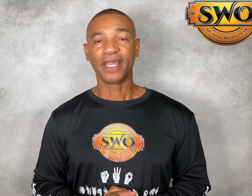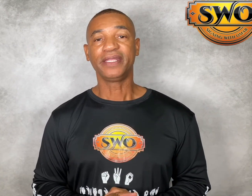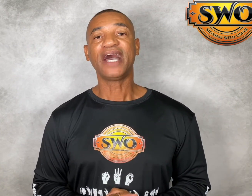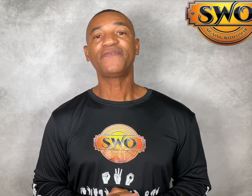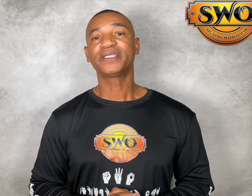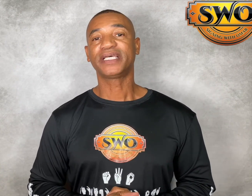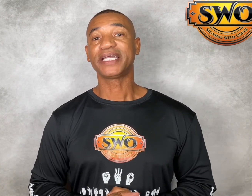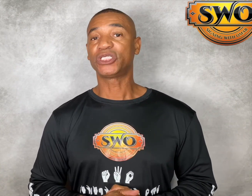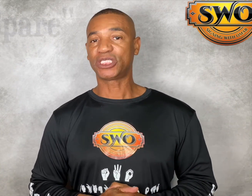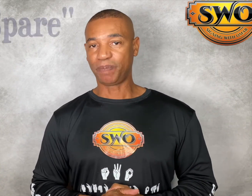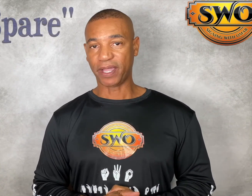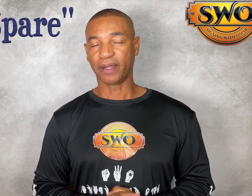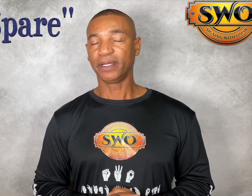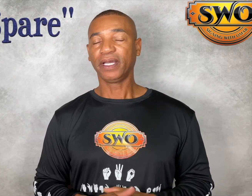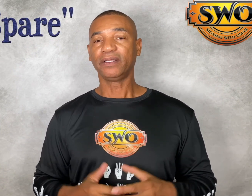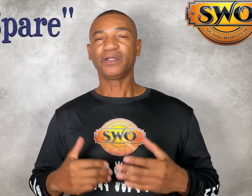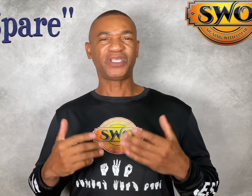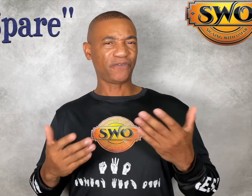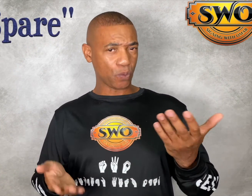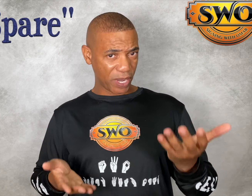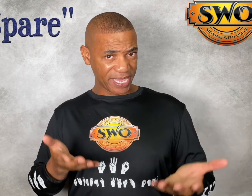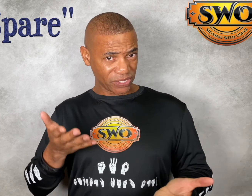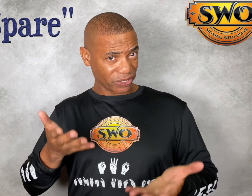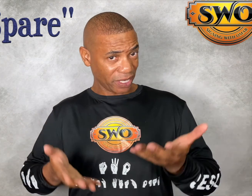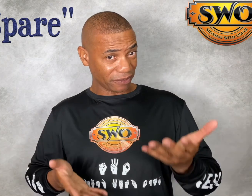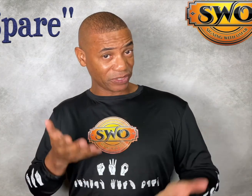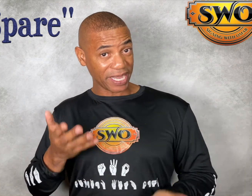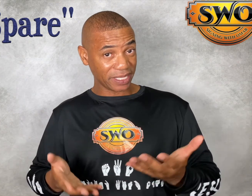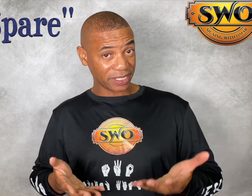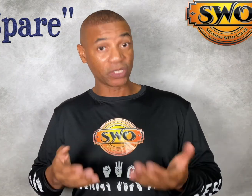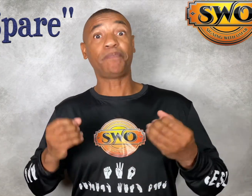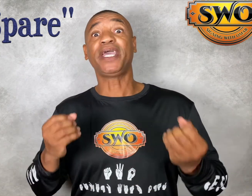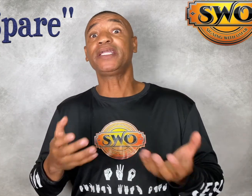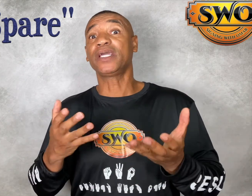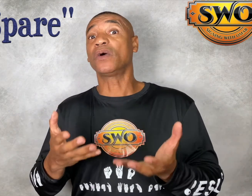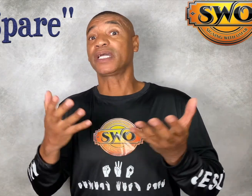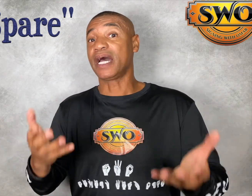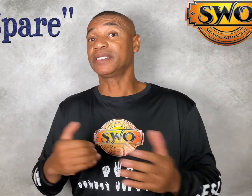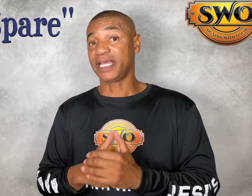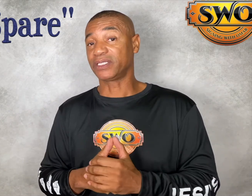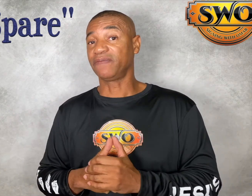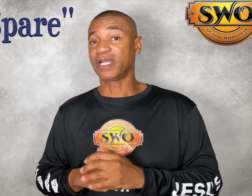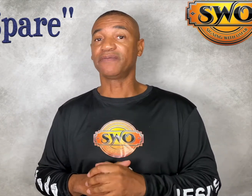Now for the sign spare. There are different ways of signing this depending on the context of the